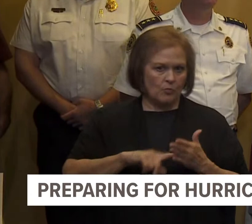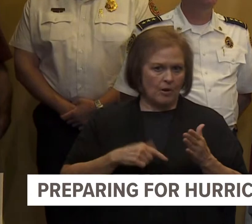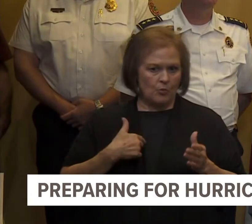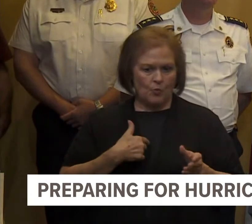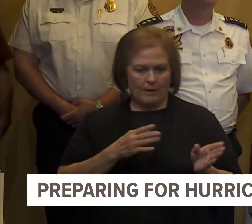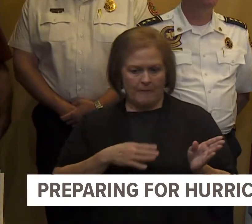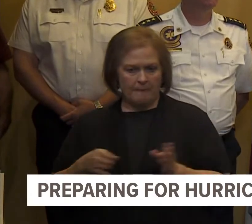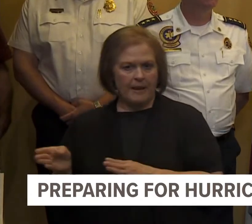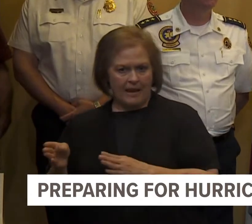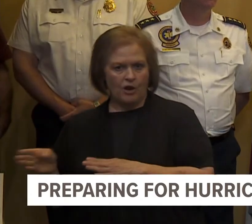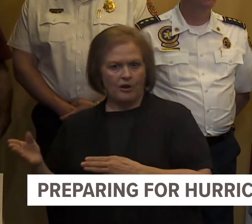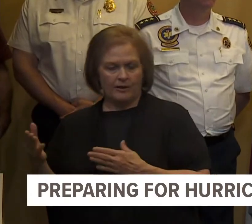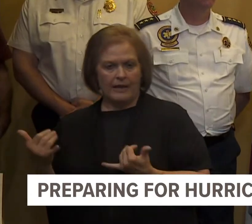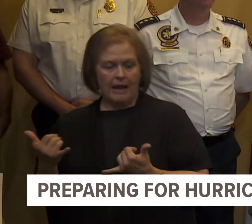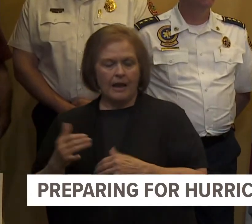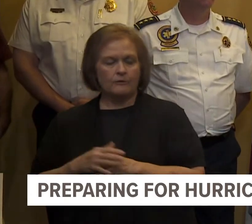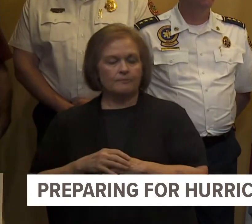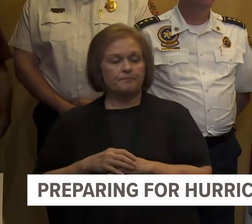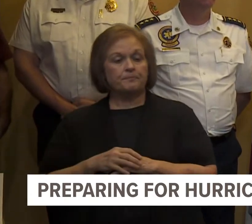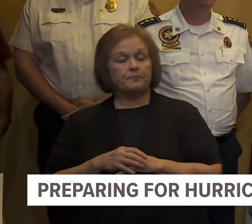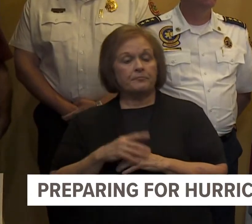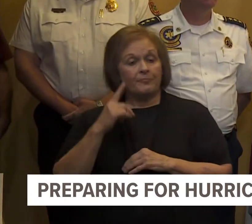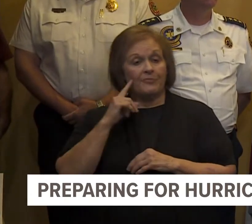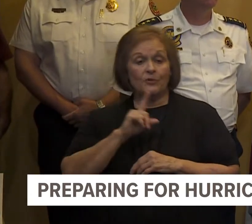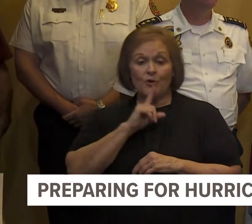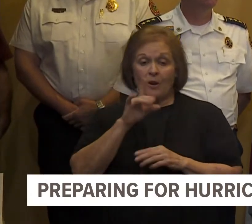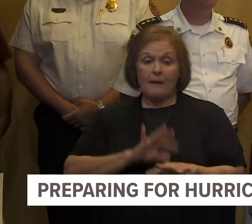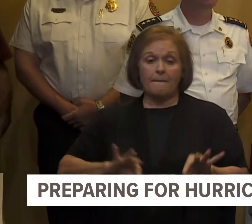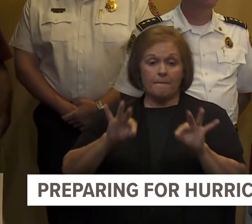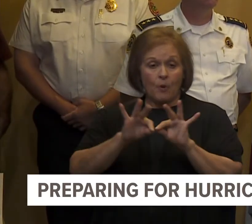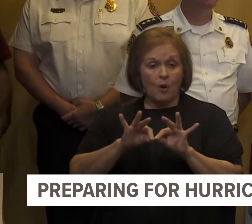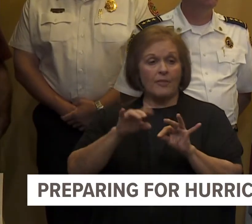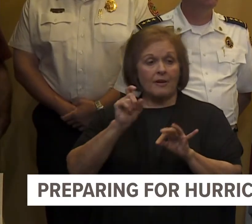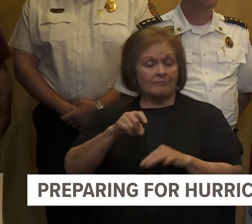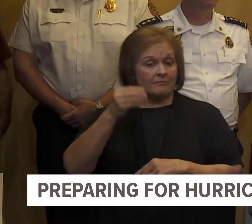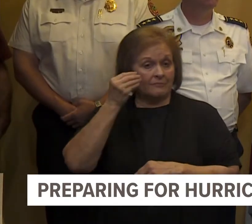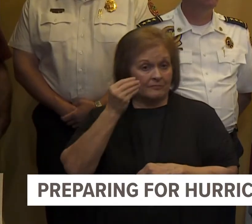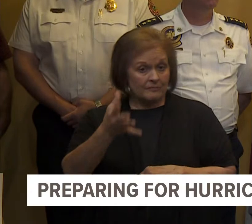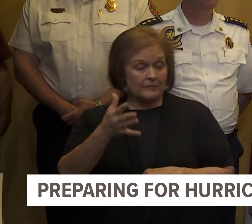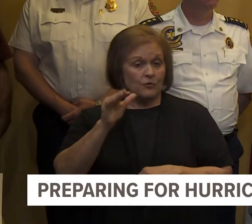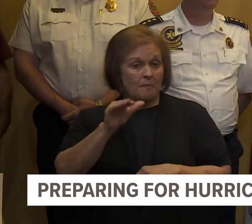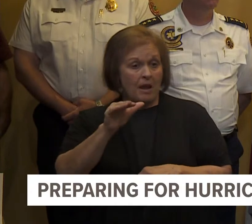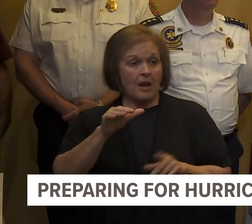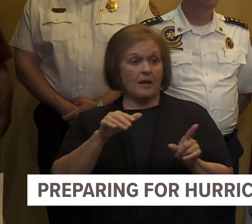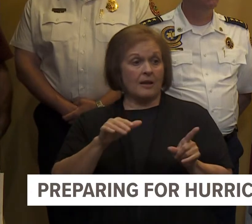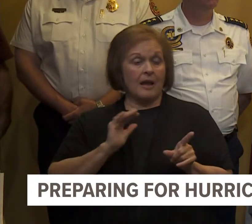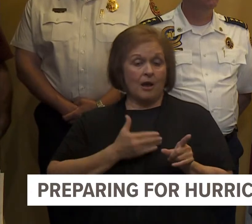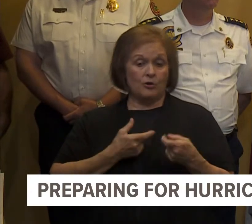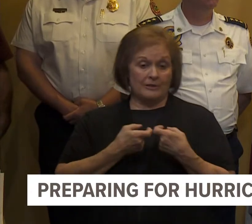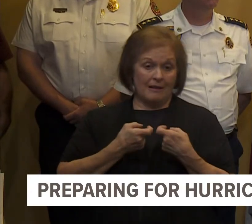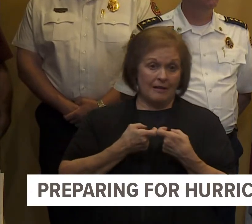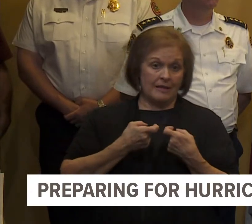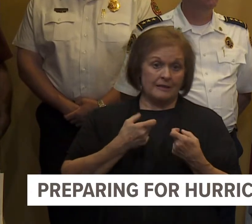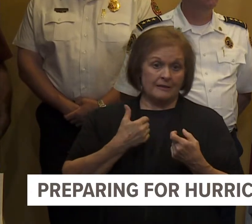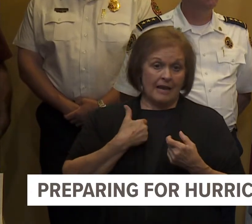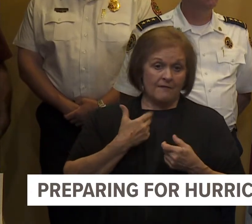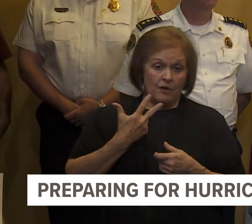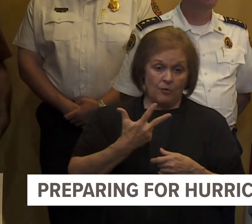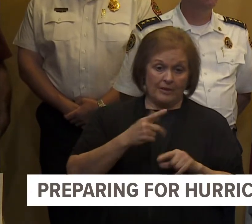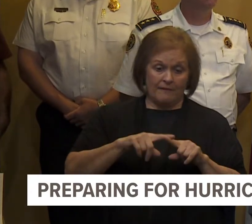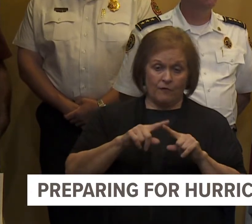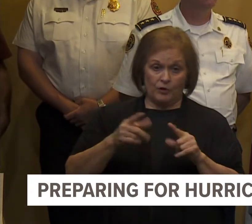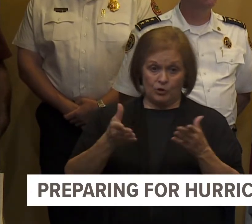Sewage and Water Board. I think it's very important to share and remind everyone that our utility provides 3